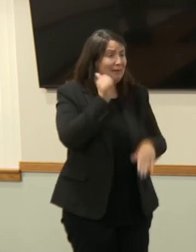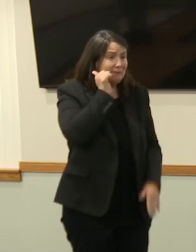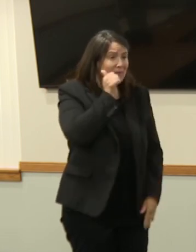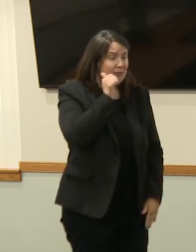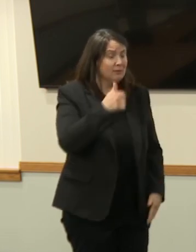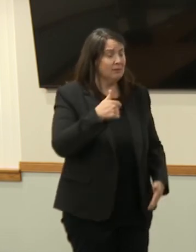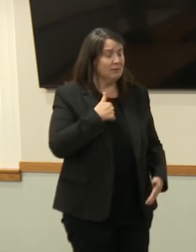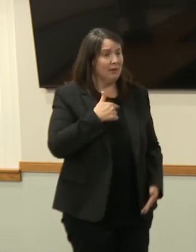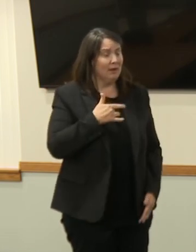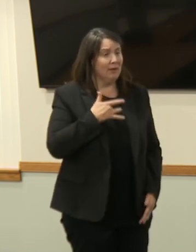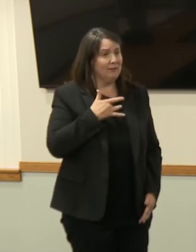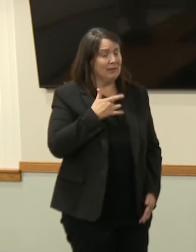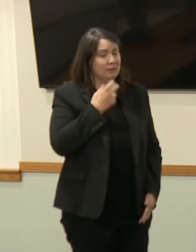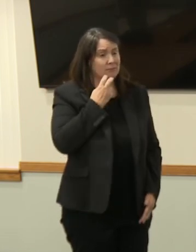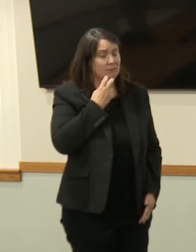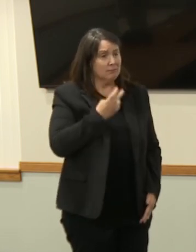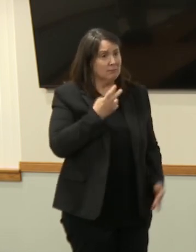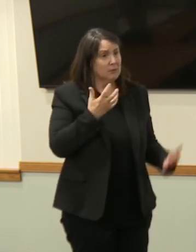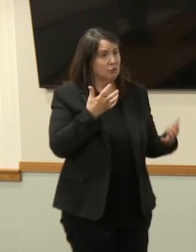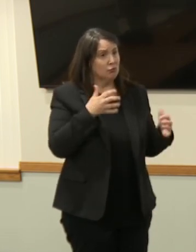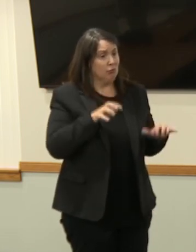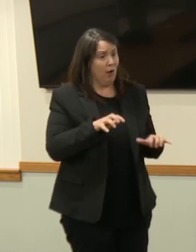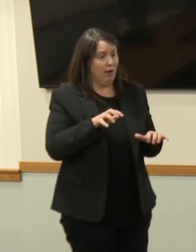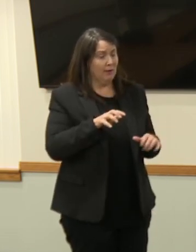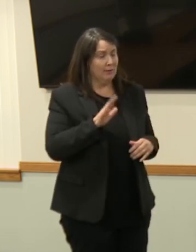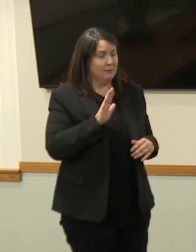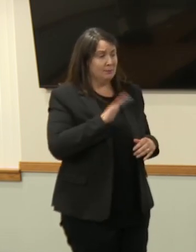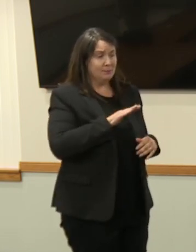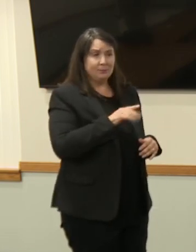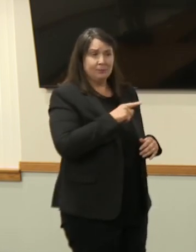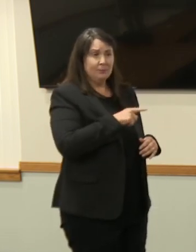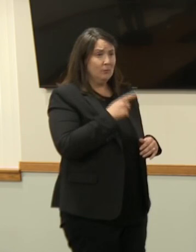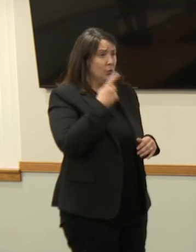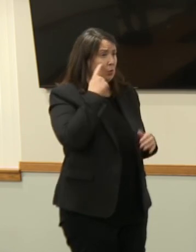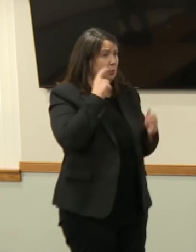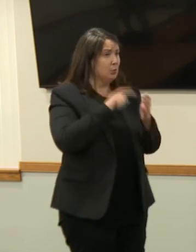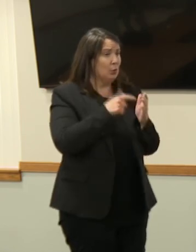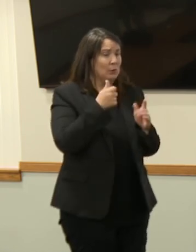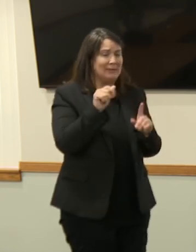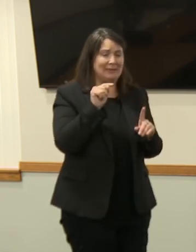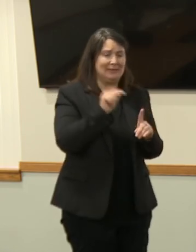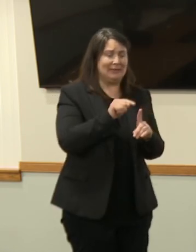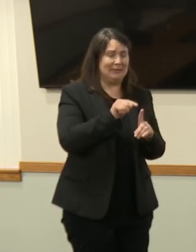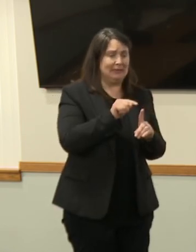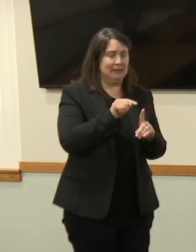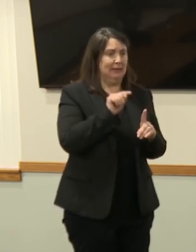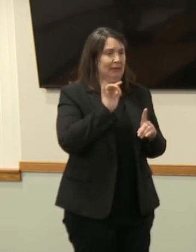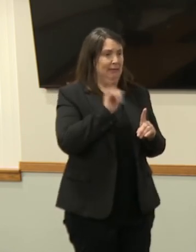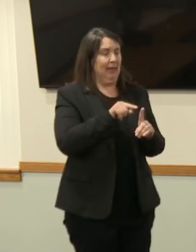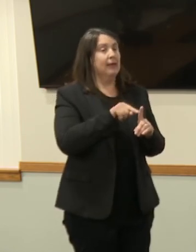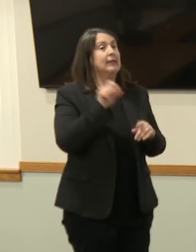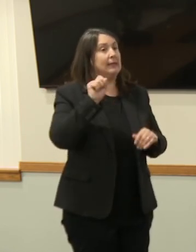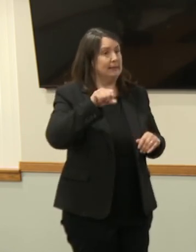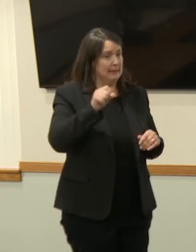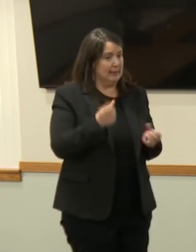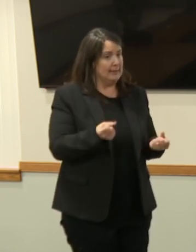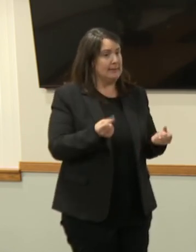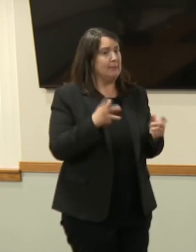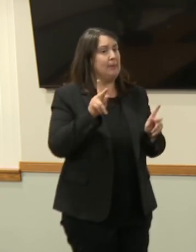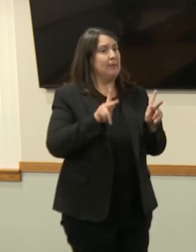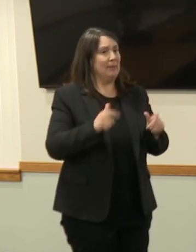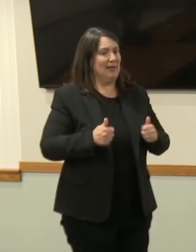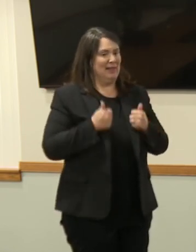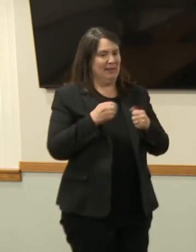Is there any common time that you can see to this? Yes, many of them lived in the same